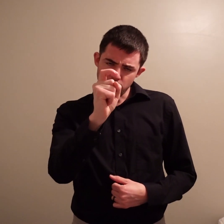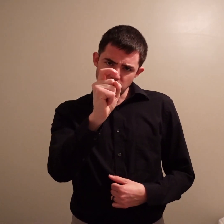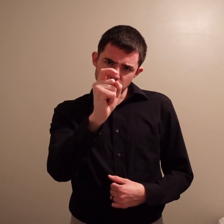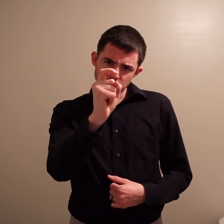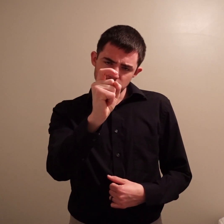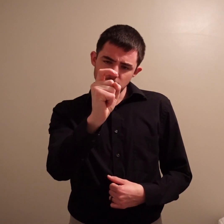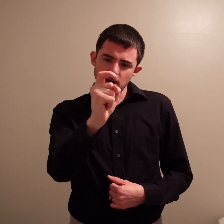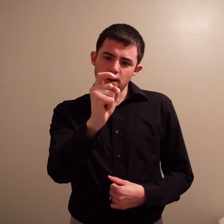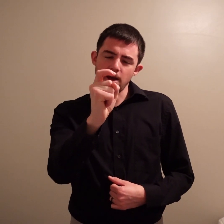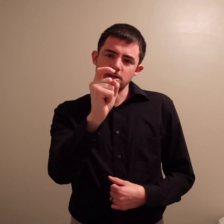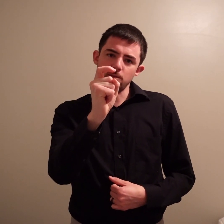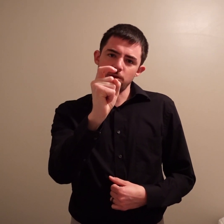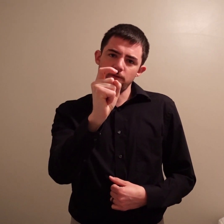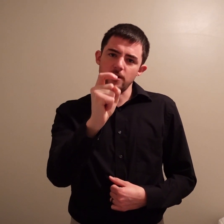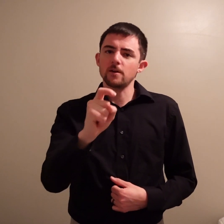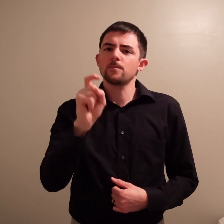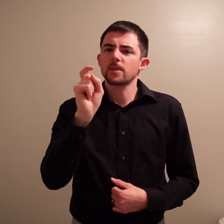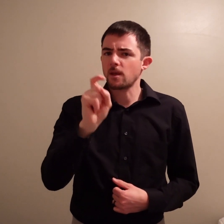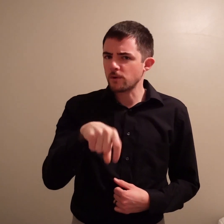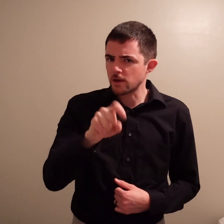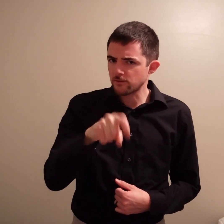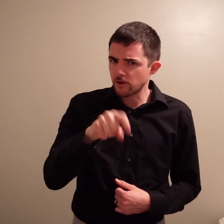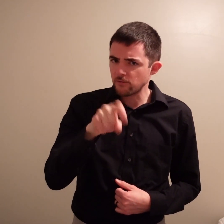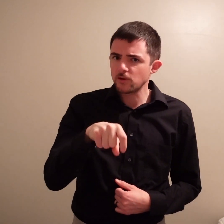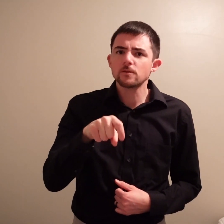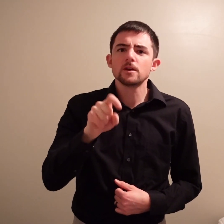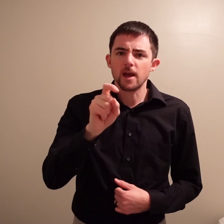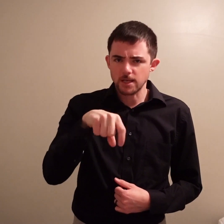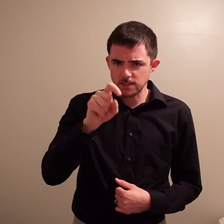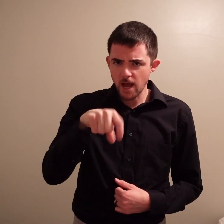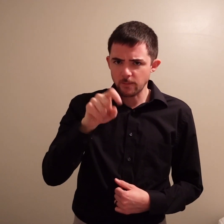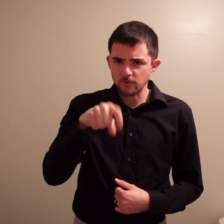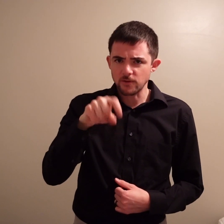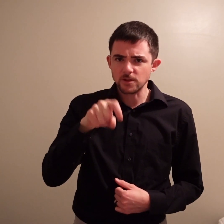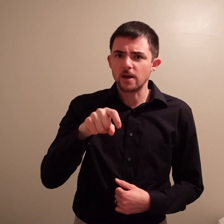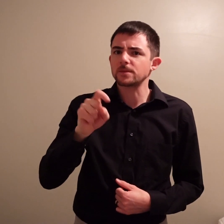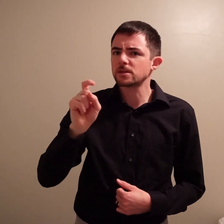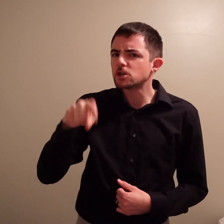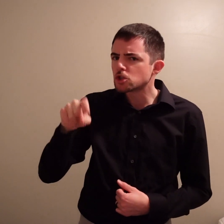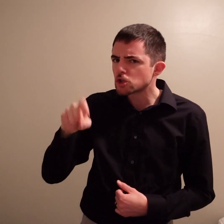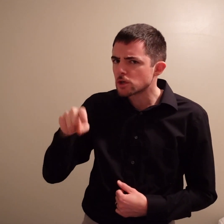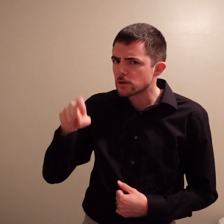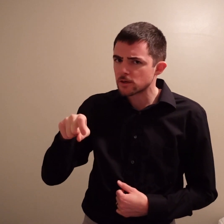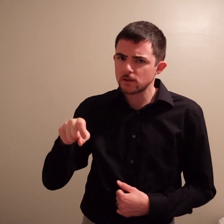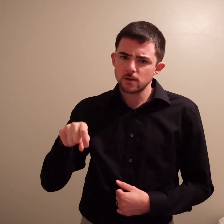make this hand shape with your finger and bring it in front of you and tap it a few times. Should.